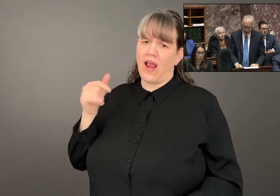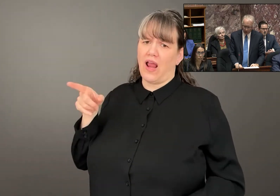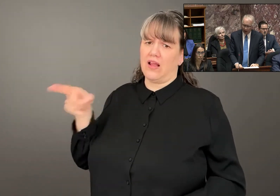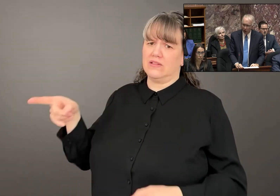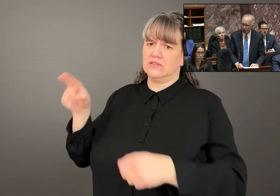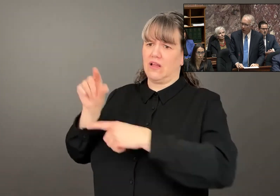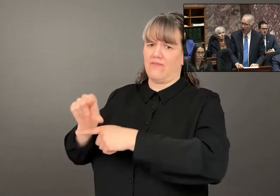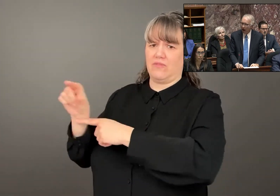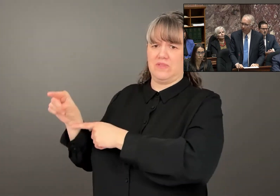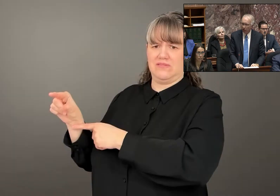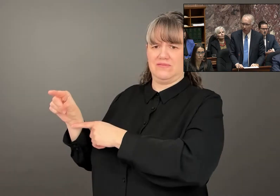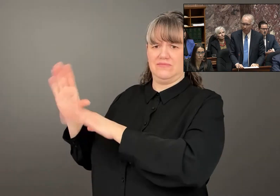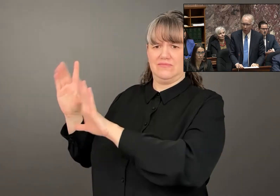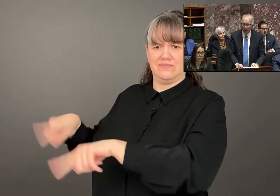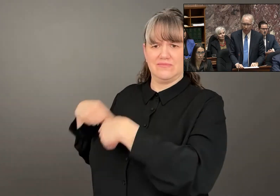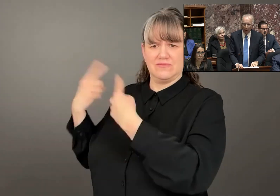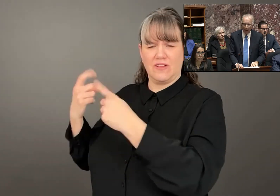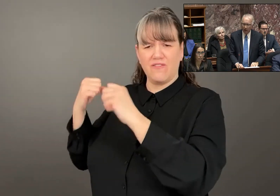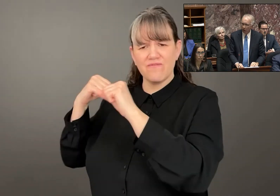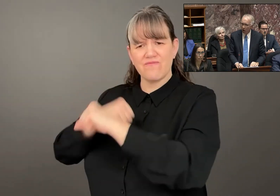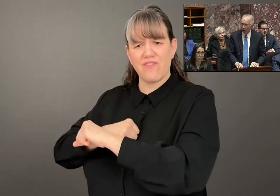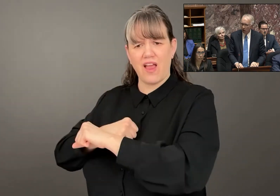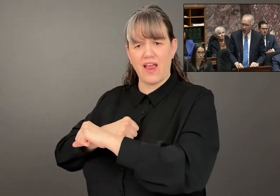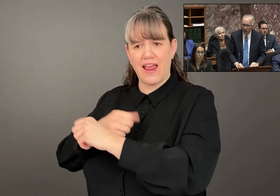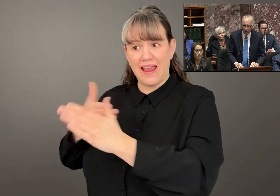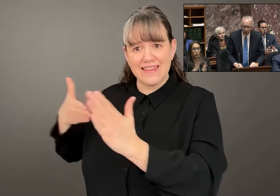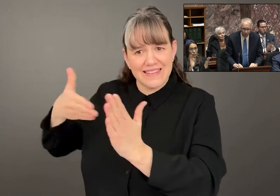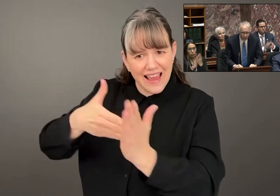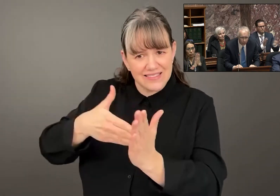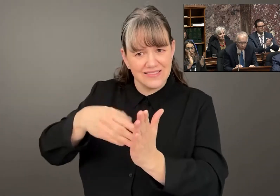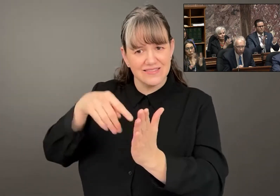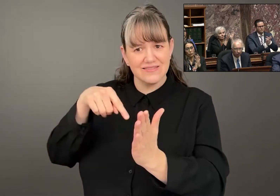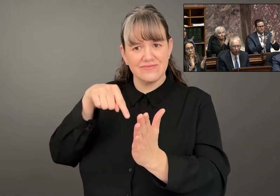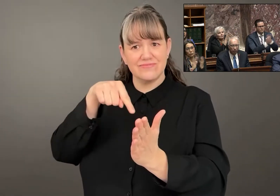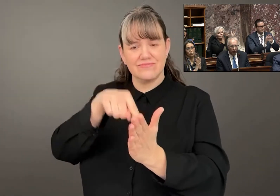economic diversification every step of the way for 8 long years?